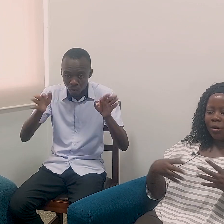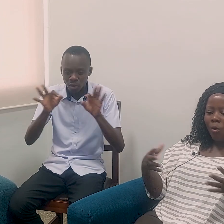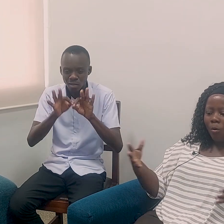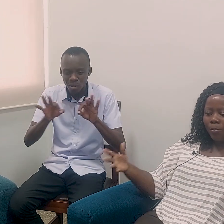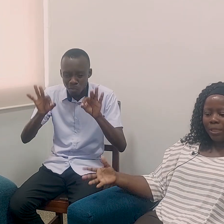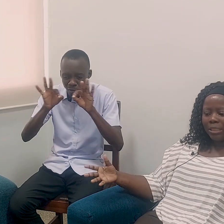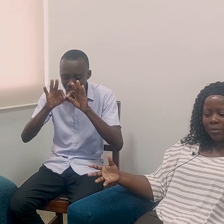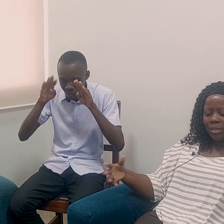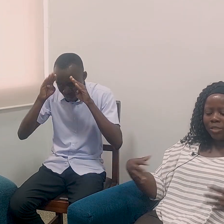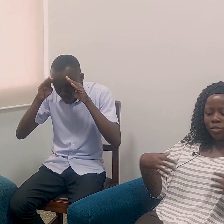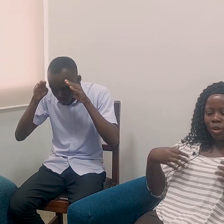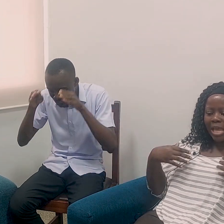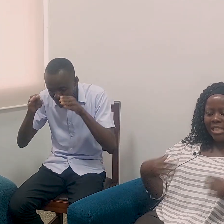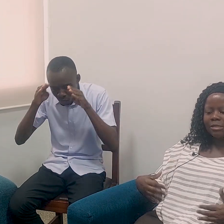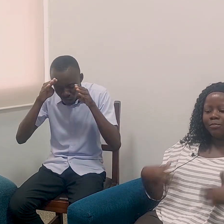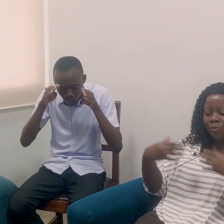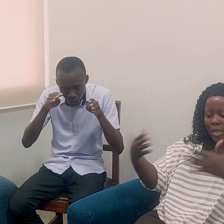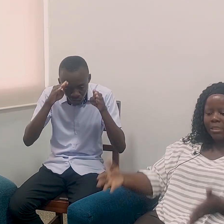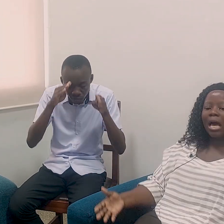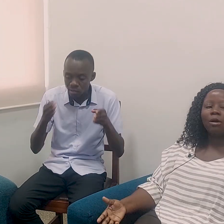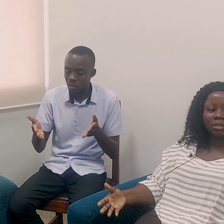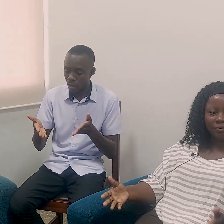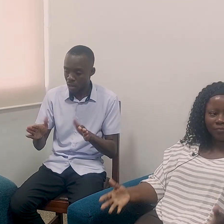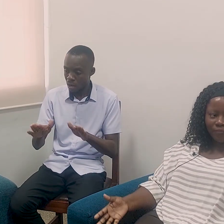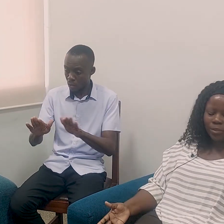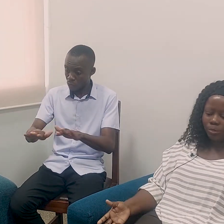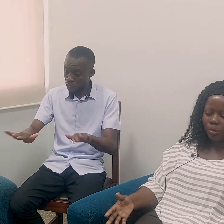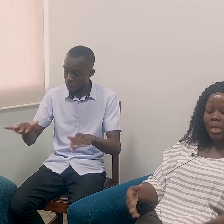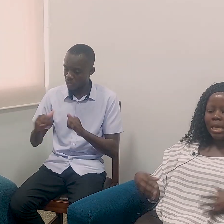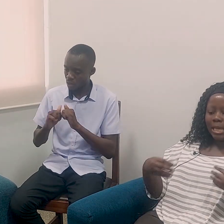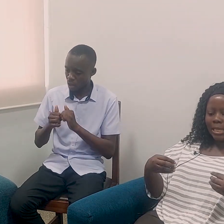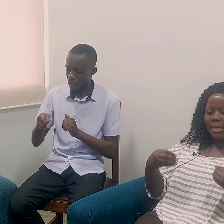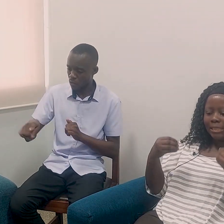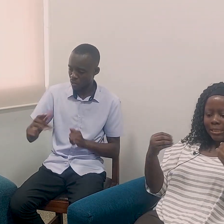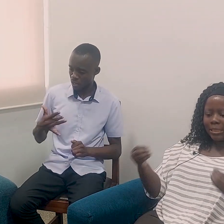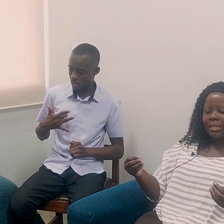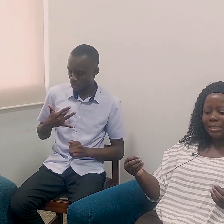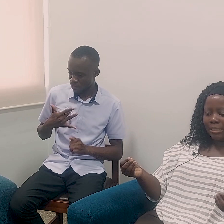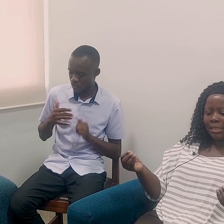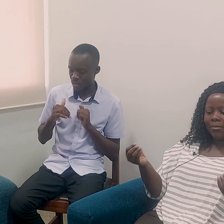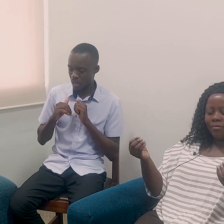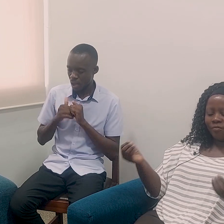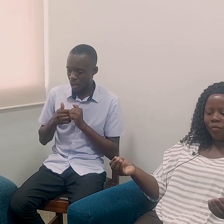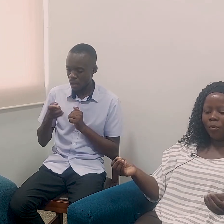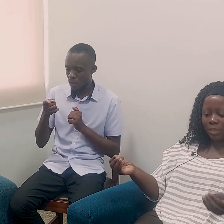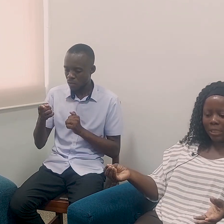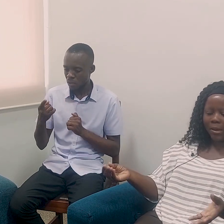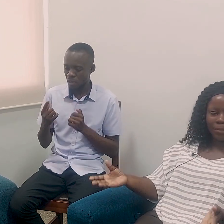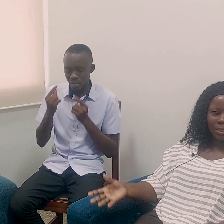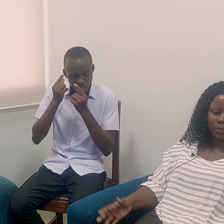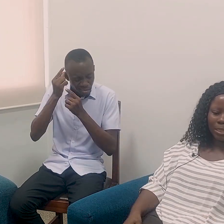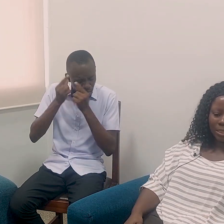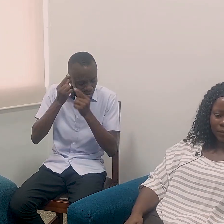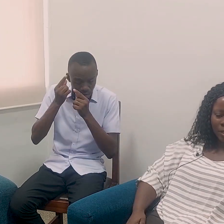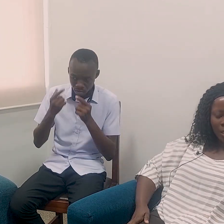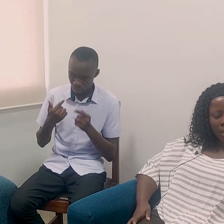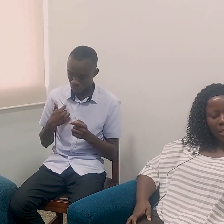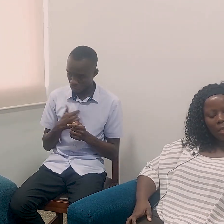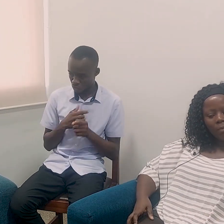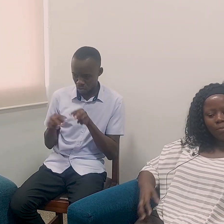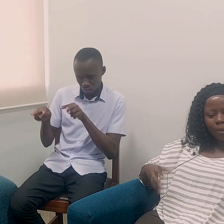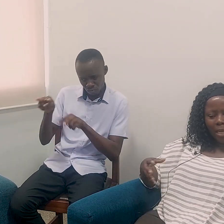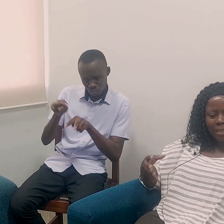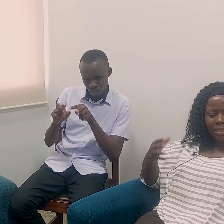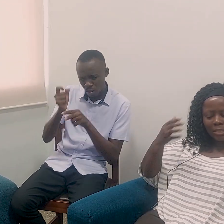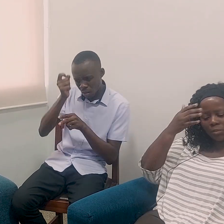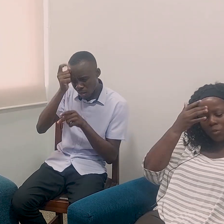the open space to express how they feel and understanding them from their perspective.